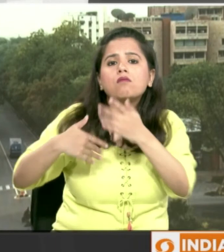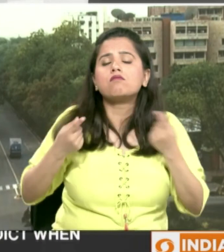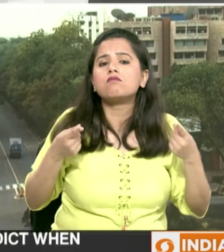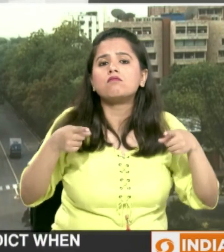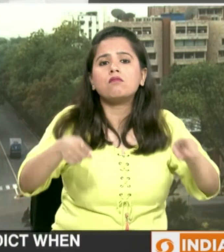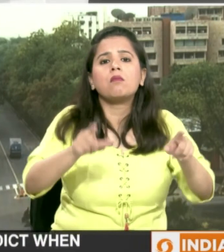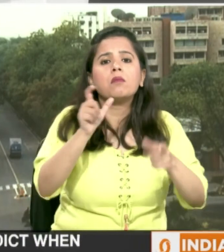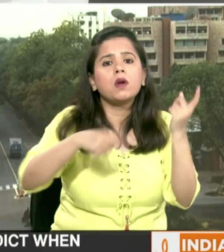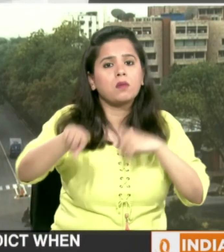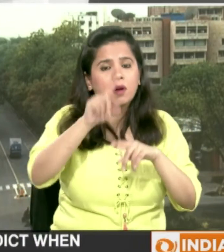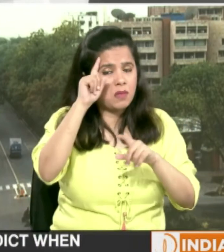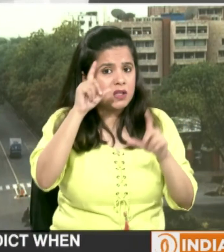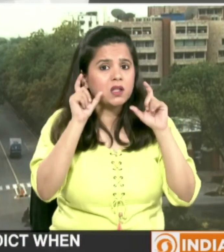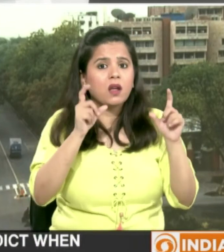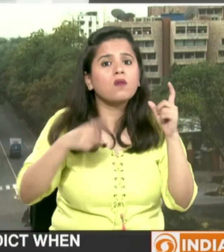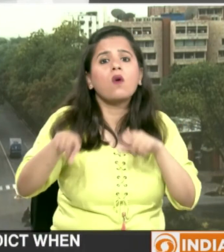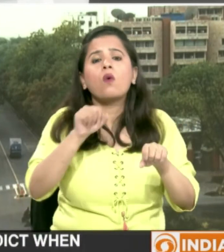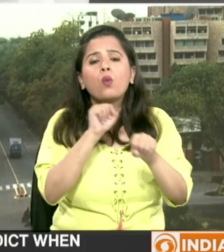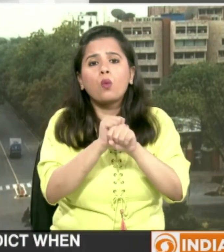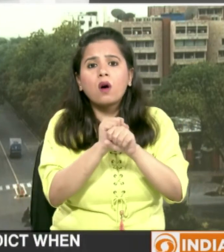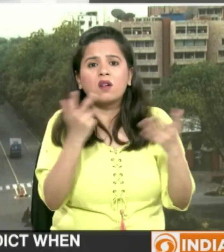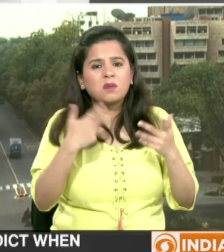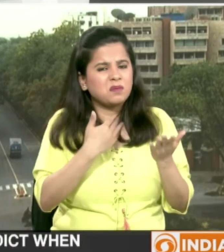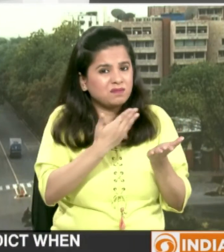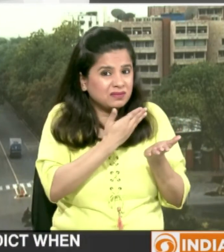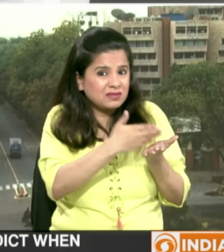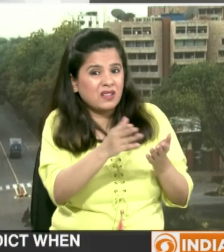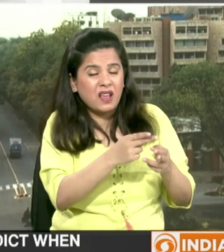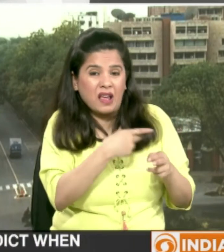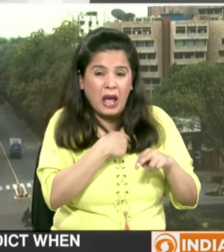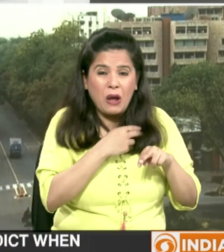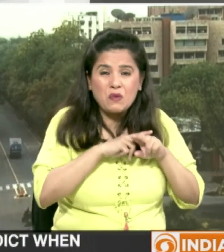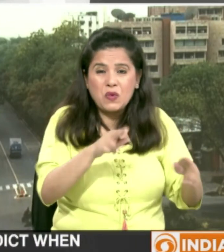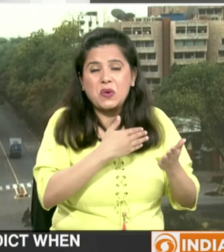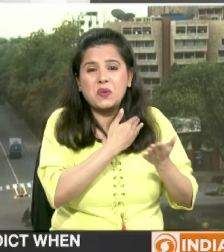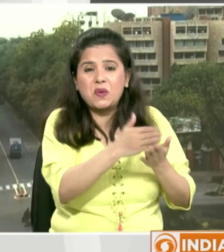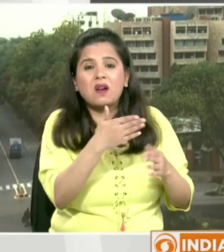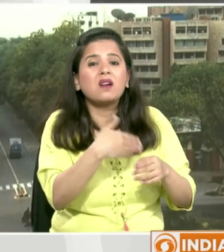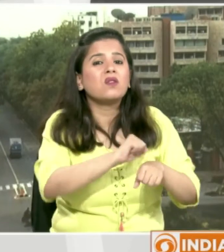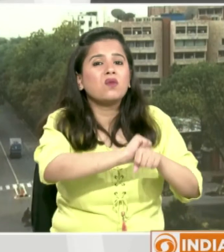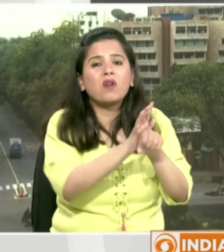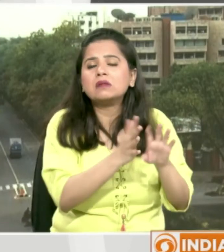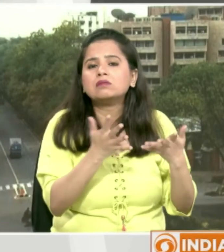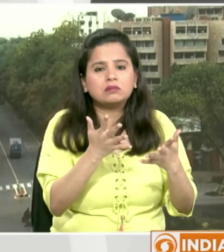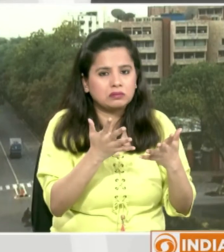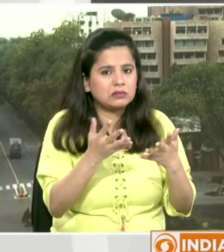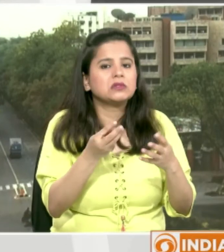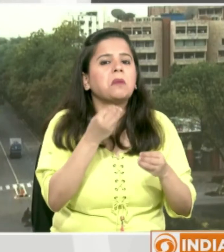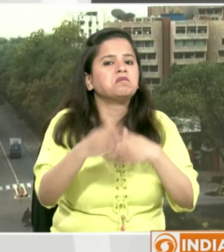world, we may have a shot at eliminating this virus.